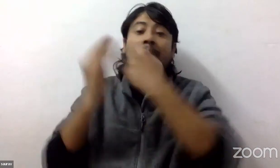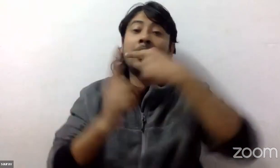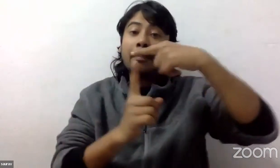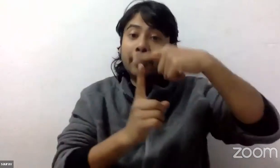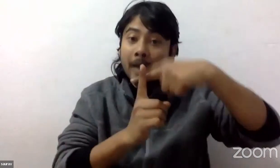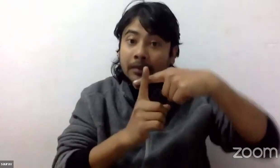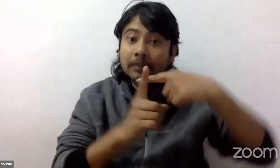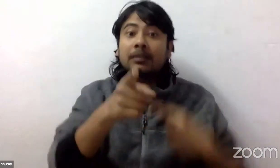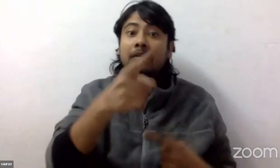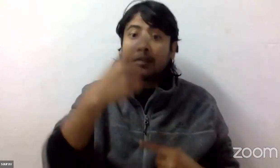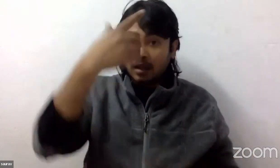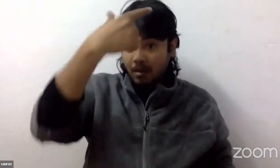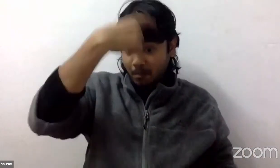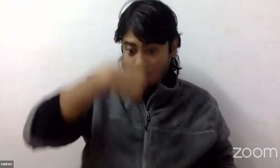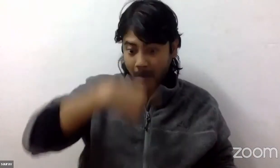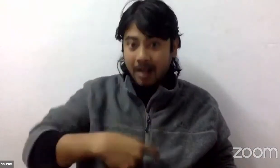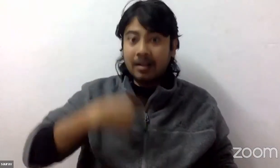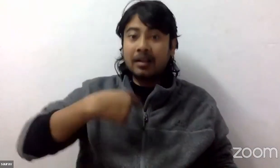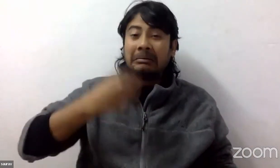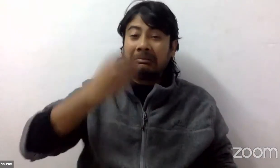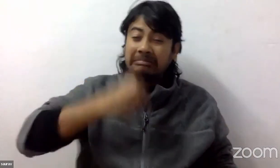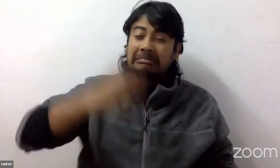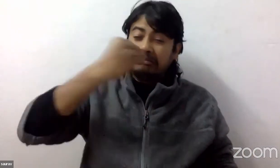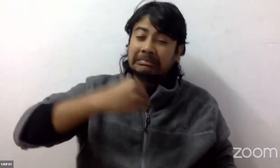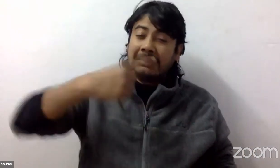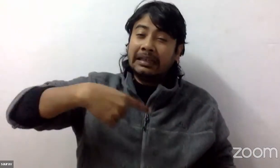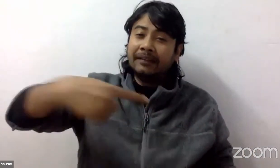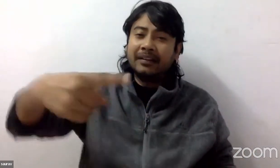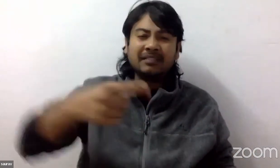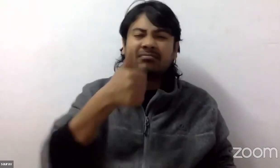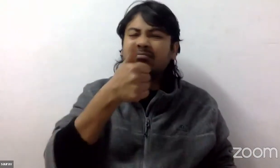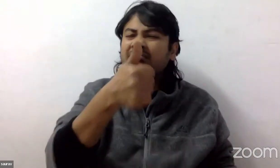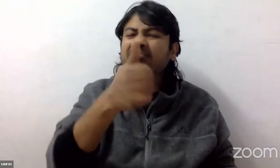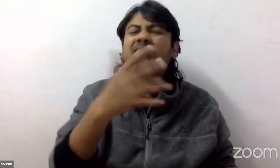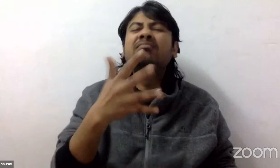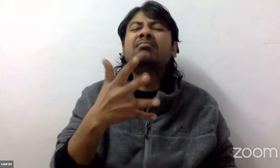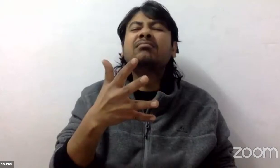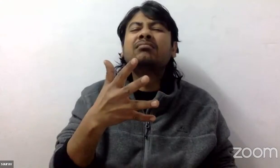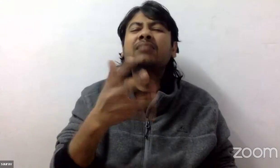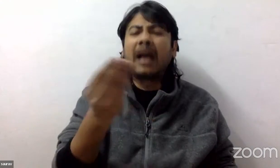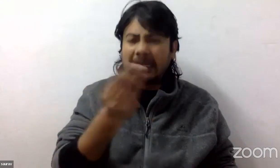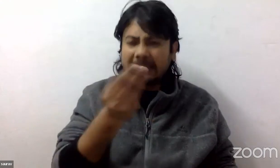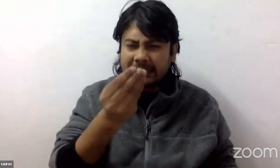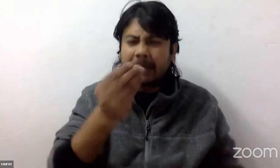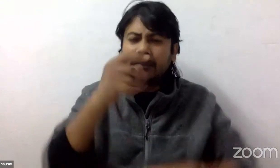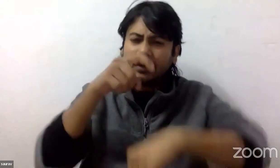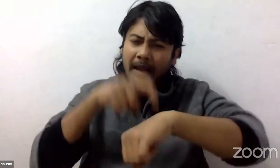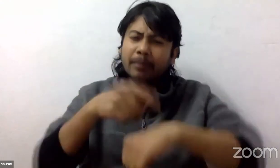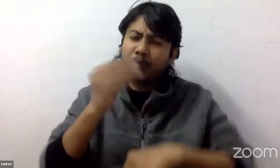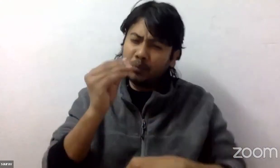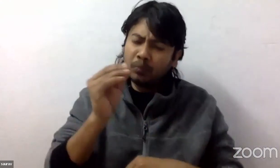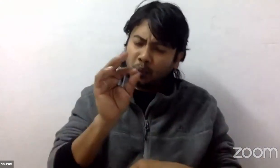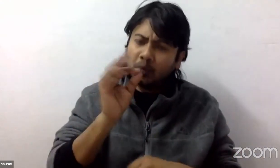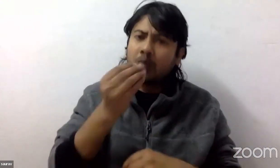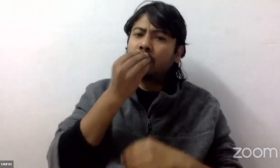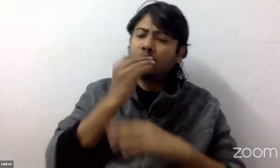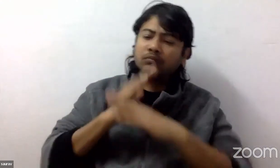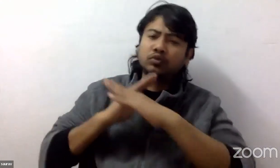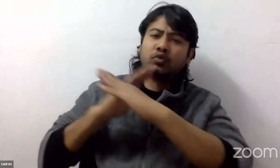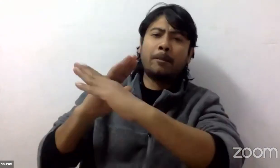sense? That every 15 days we have to observe Ekadashi. We do not eat grains every